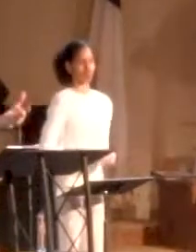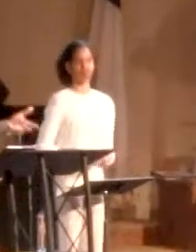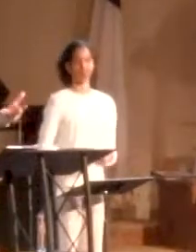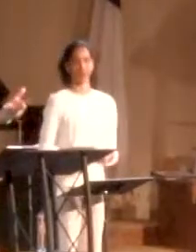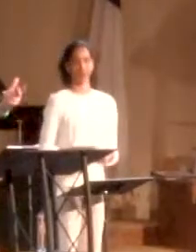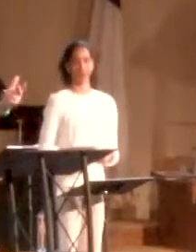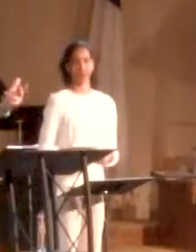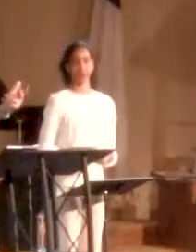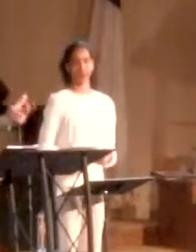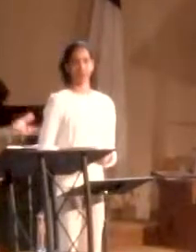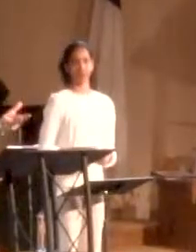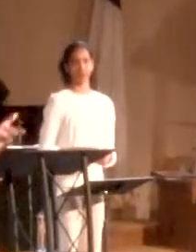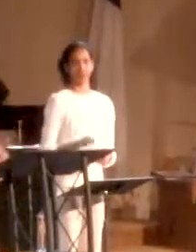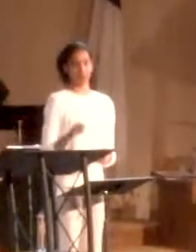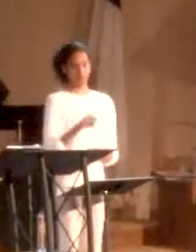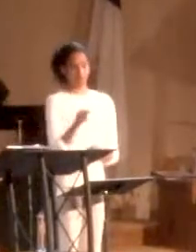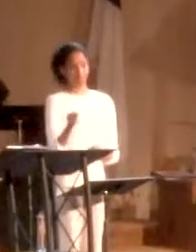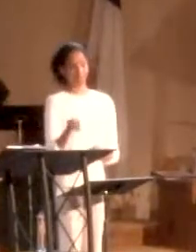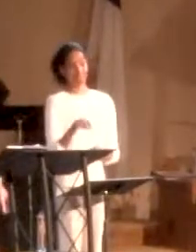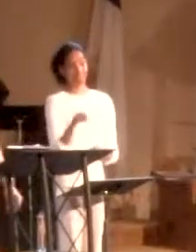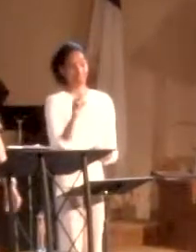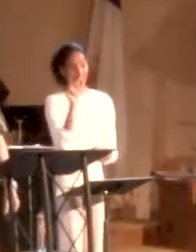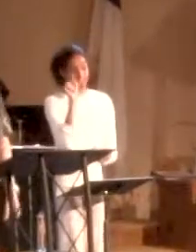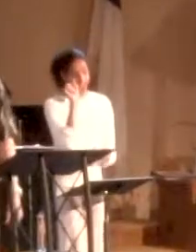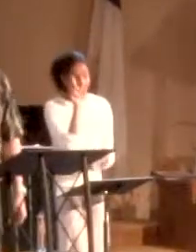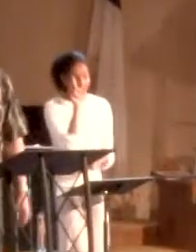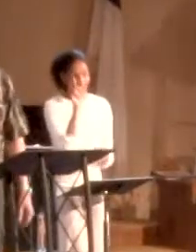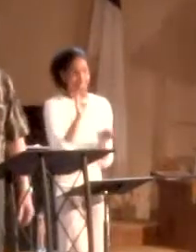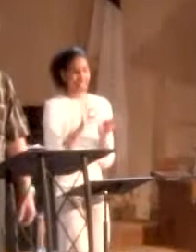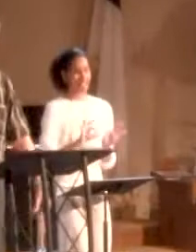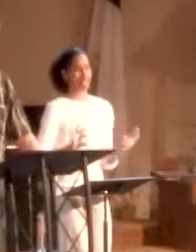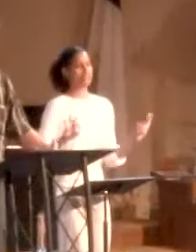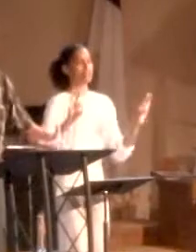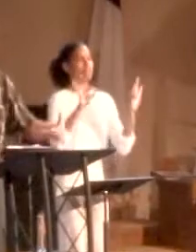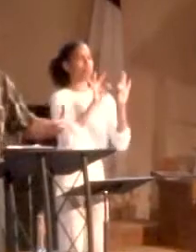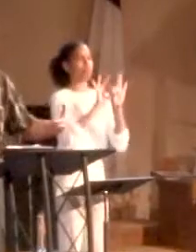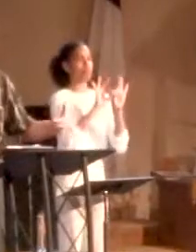They know how important it is to be genuinely